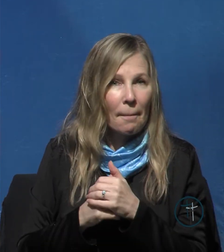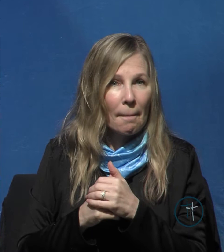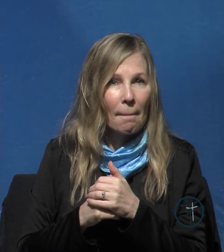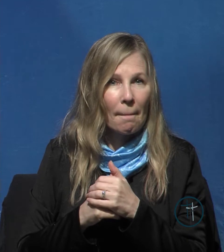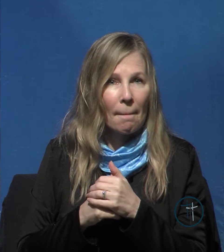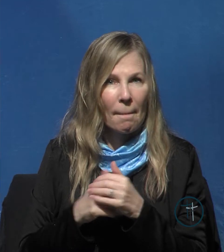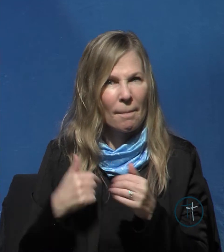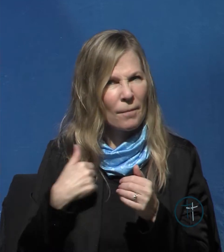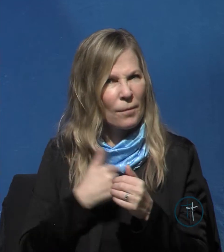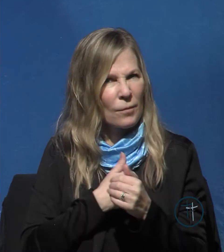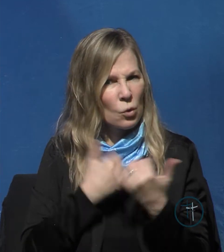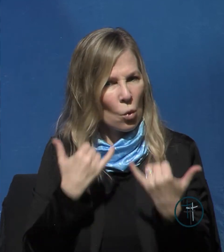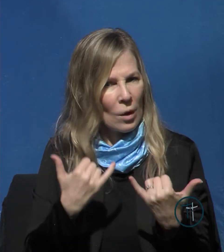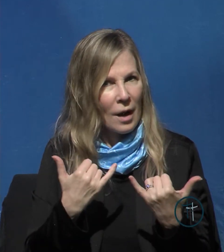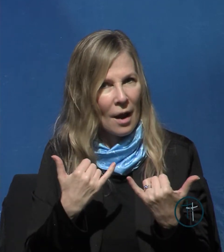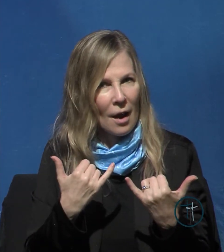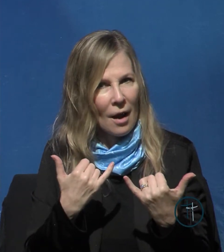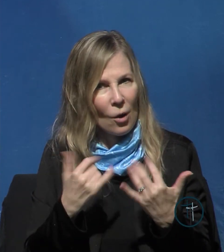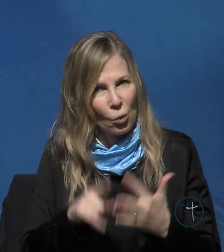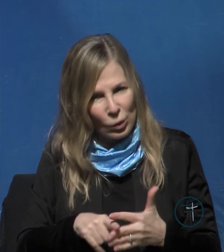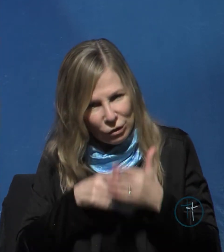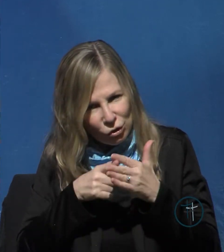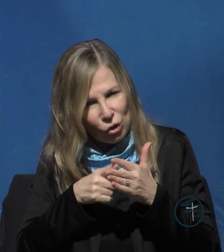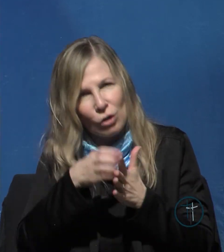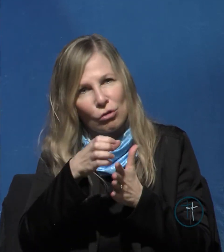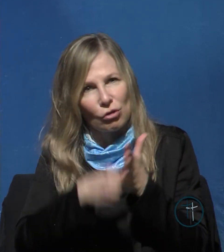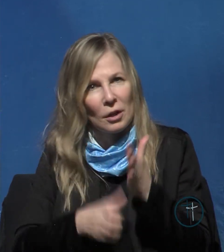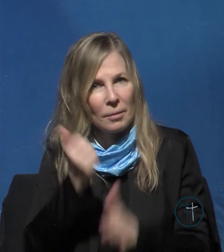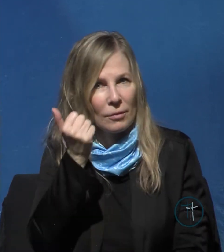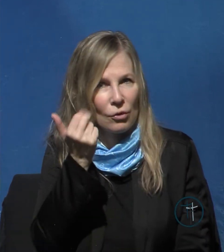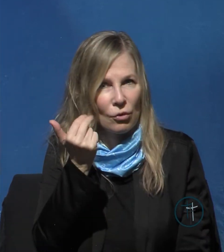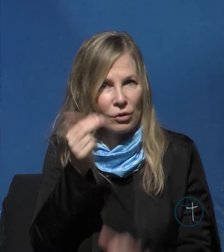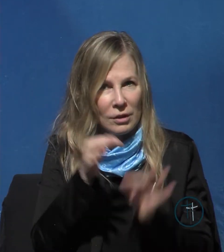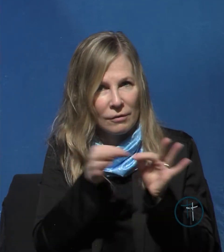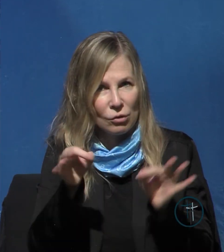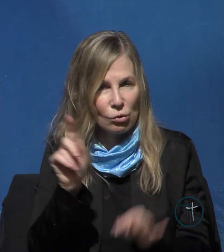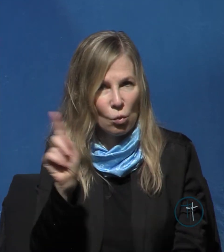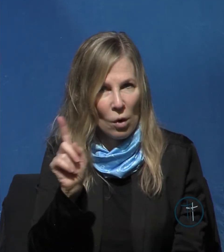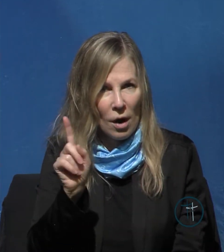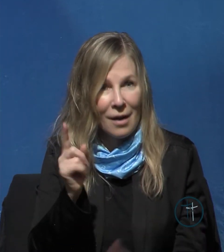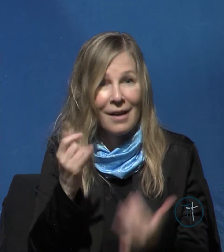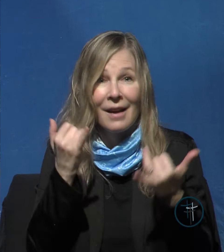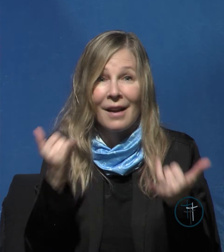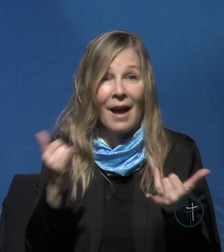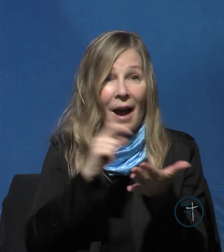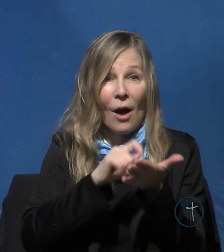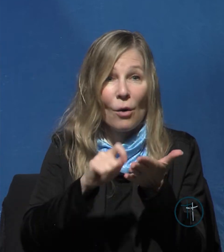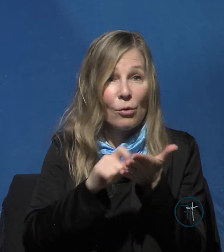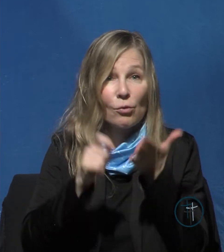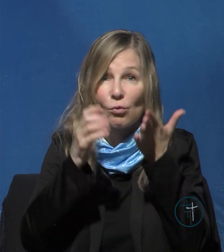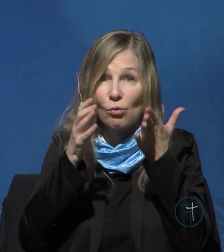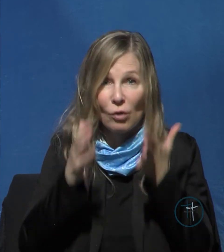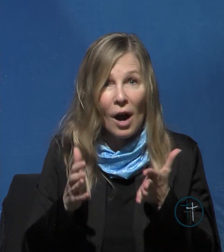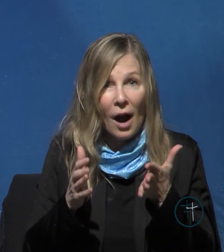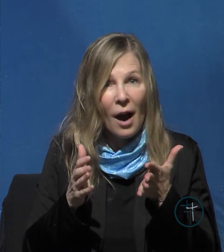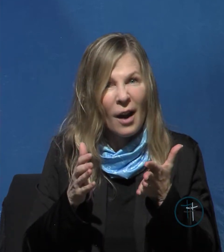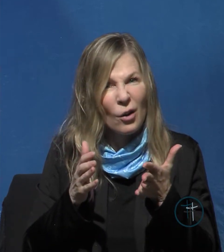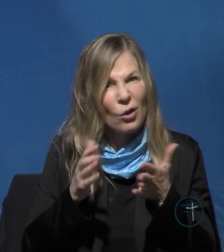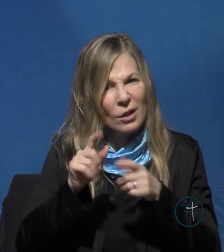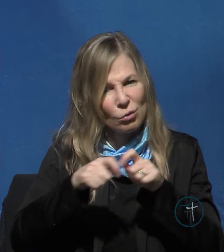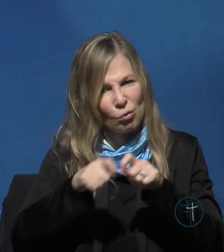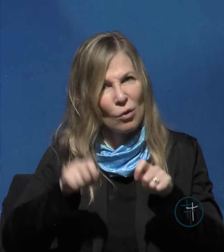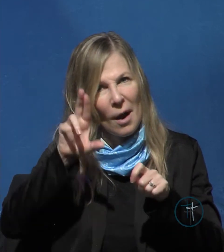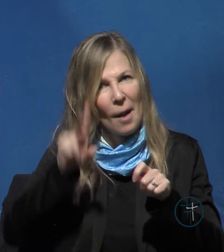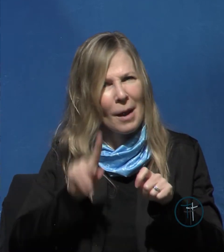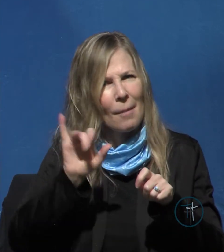And as we step into verse 1 of chapter 13, as the writer is winding up this wonderful treatise on